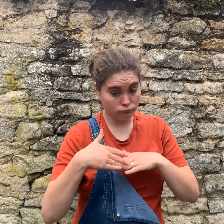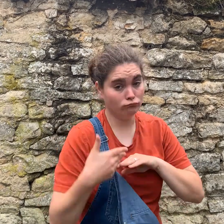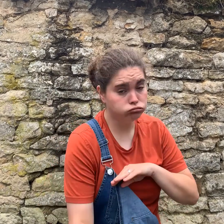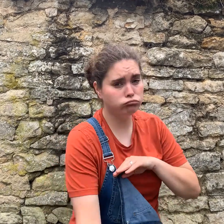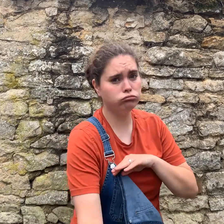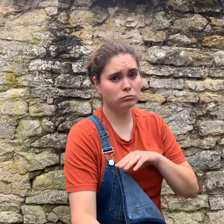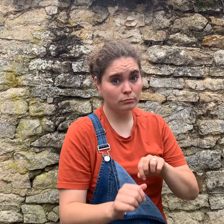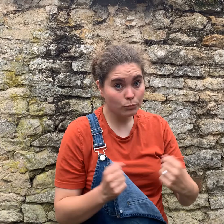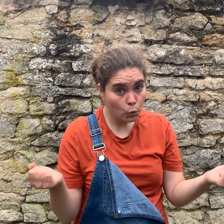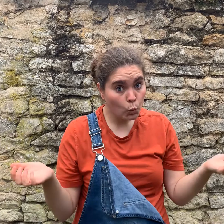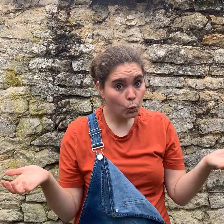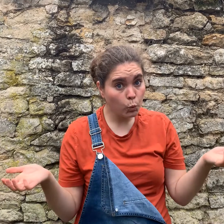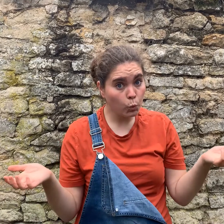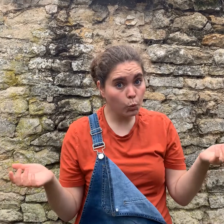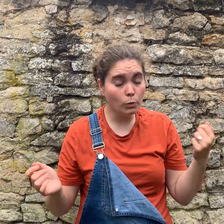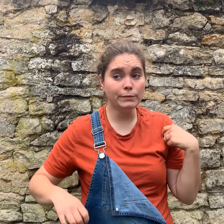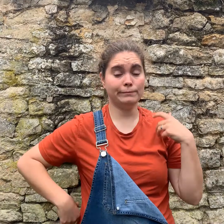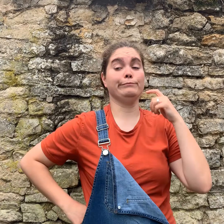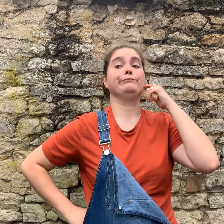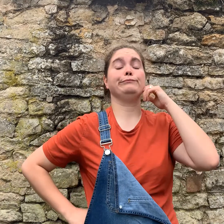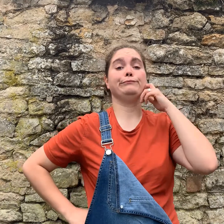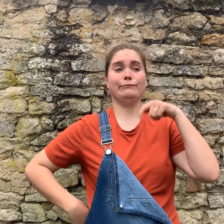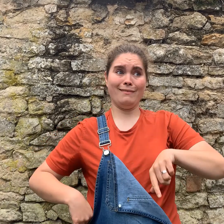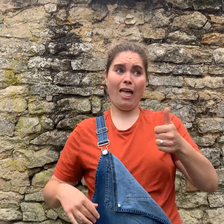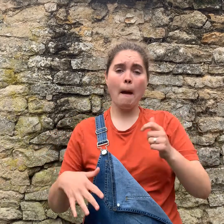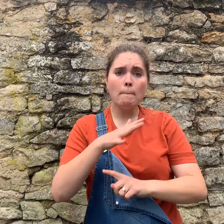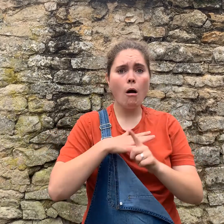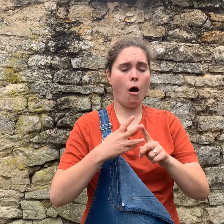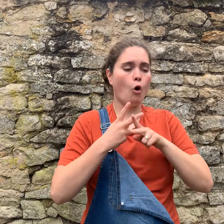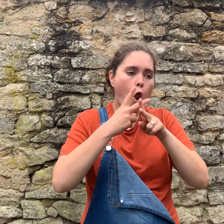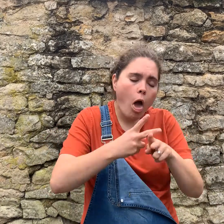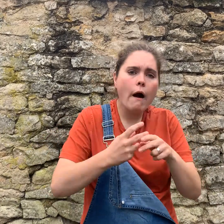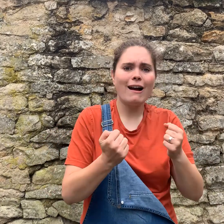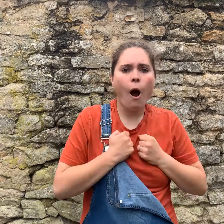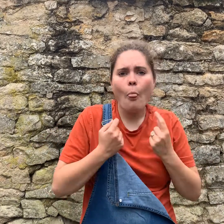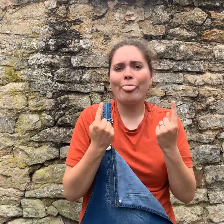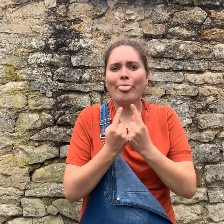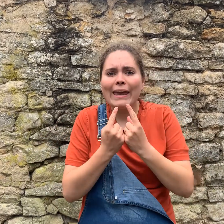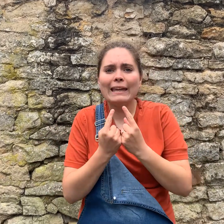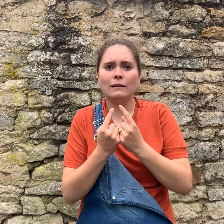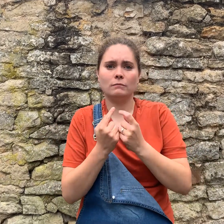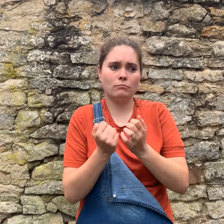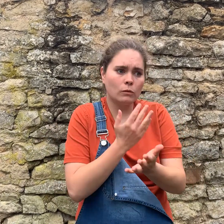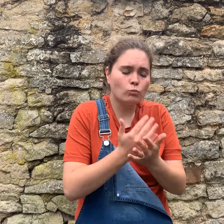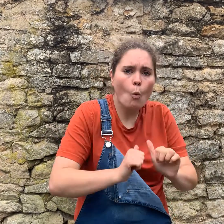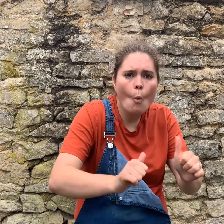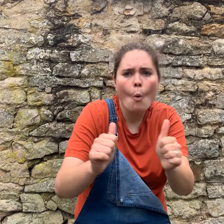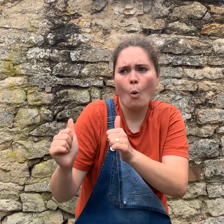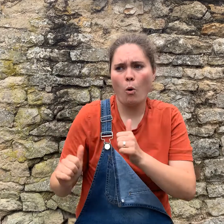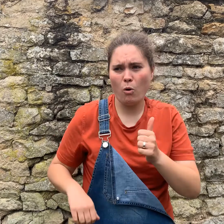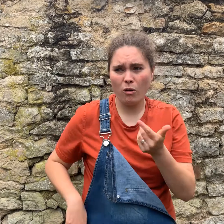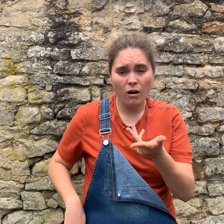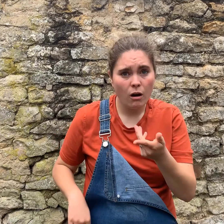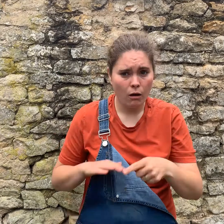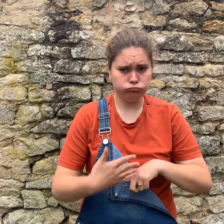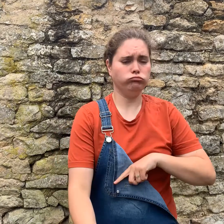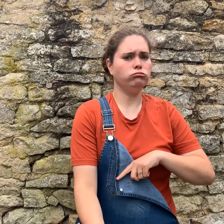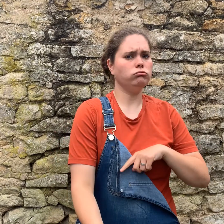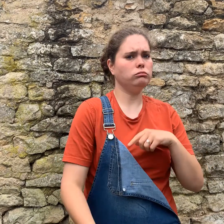Now, falling through your gate and breaking it is just not a good idea. We have to look after our things, make sure everything's okay,